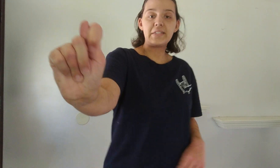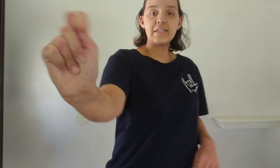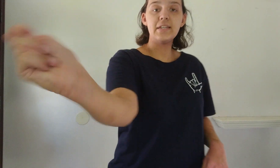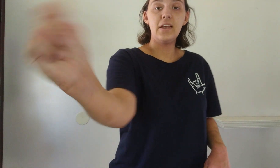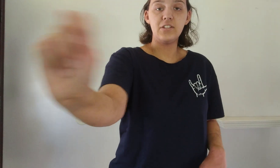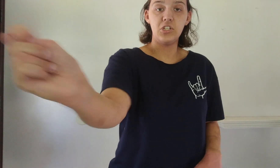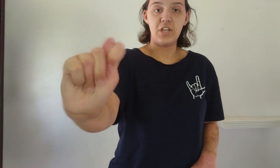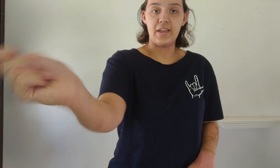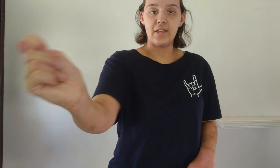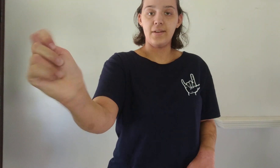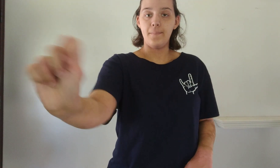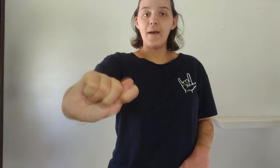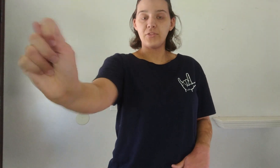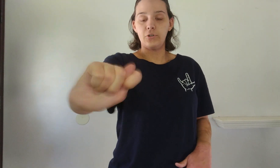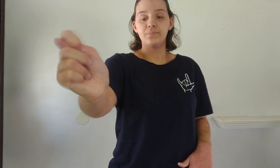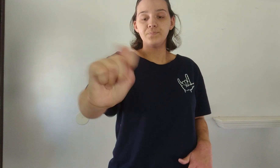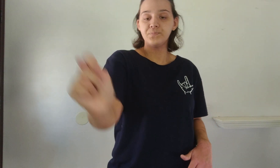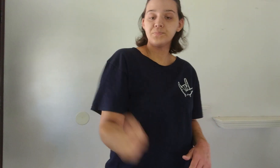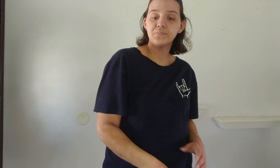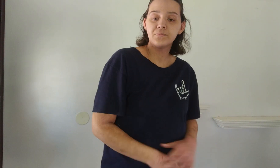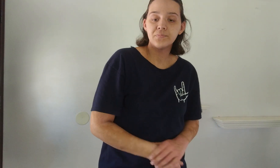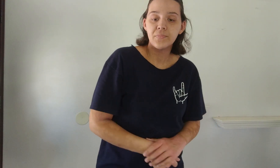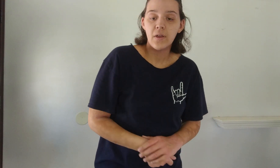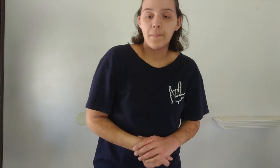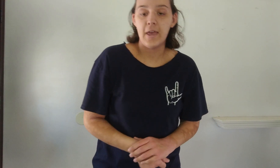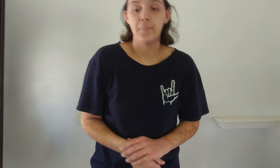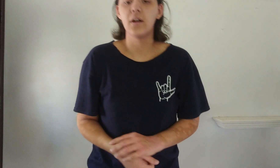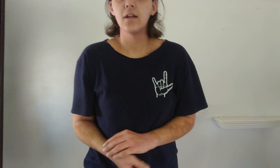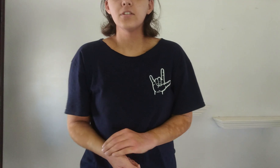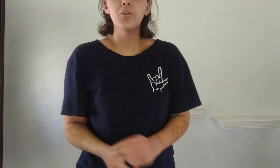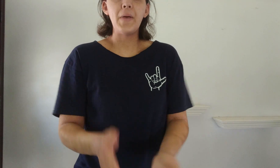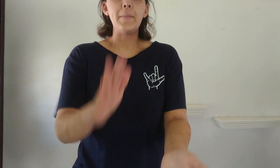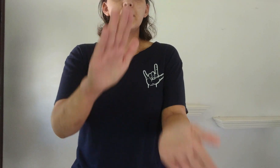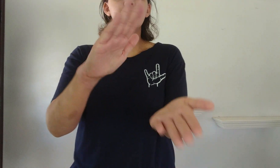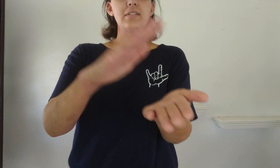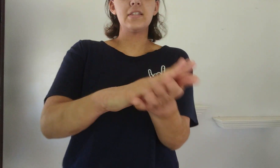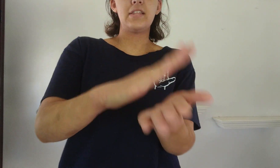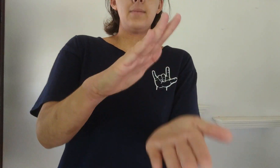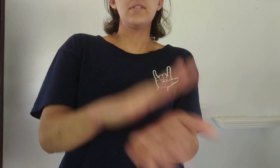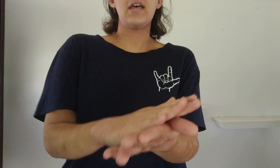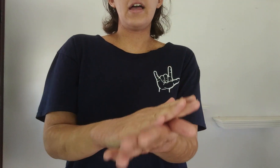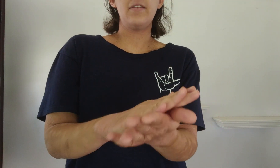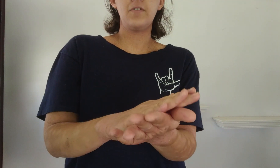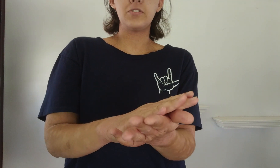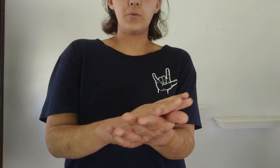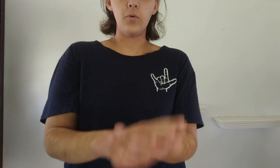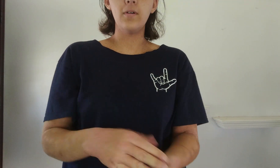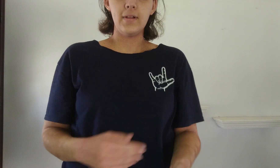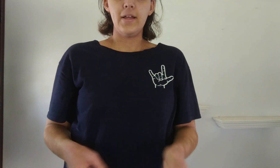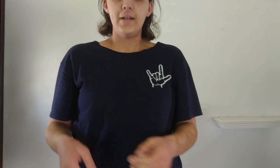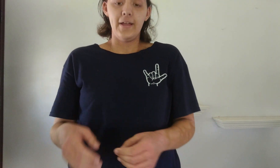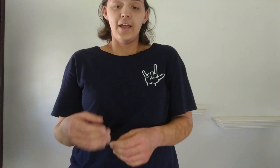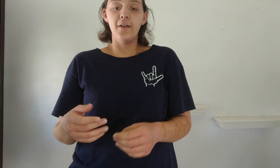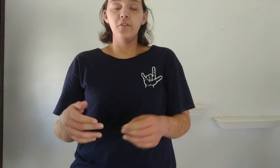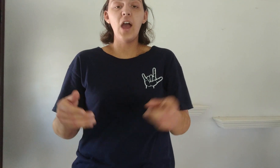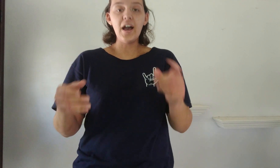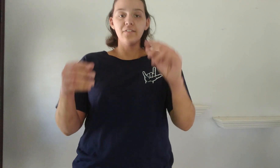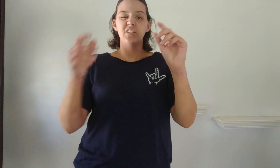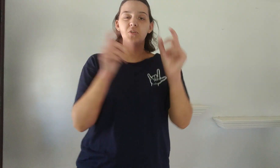T and just shake it. Bathroom. Paper. So paper is the same sign for school. If you have